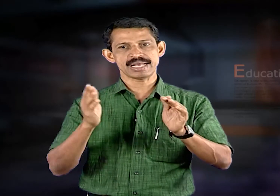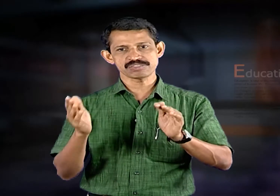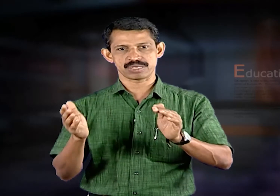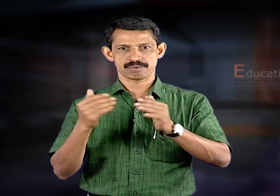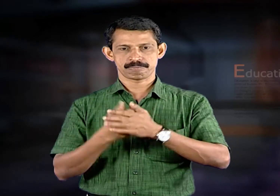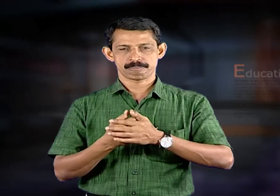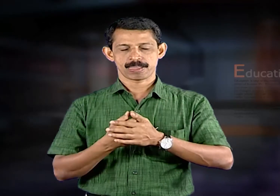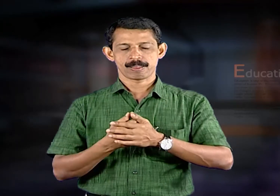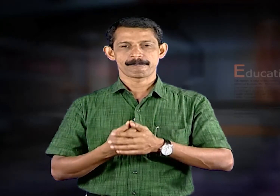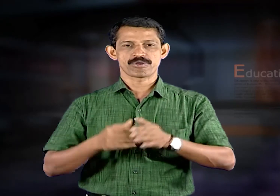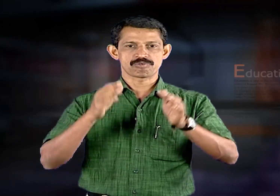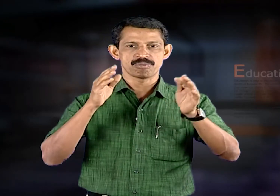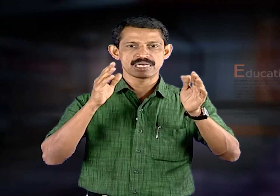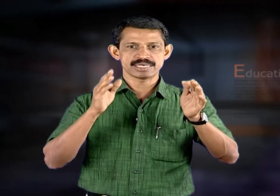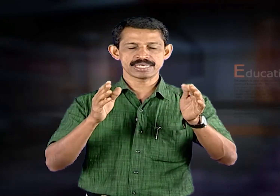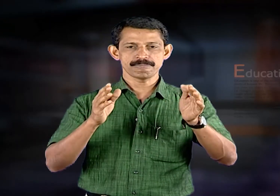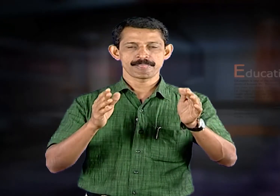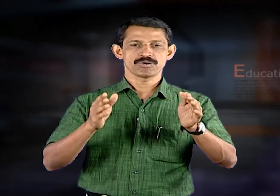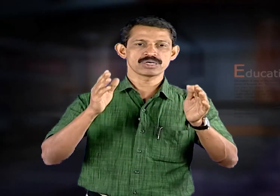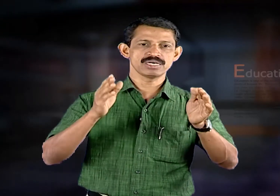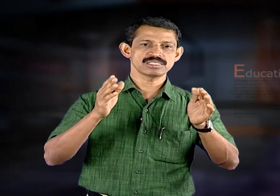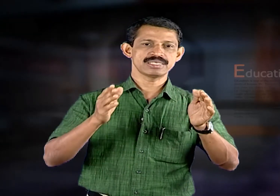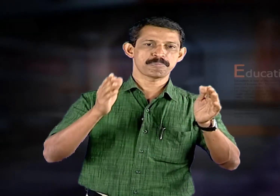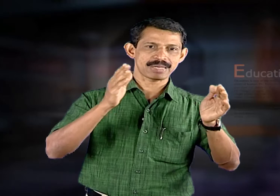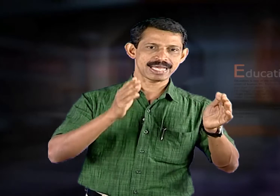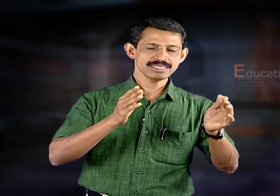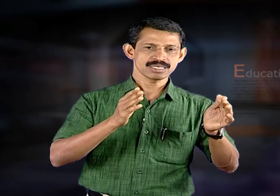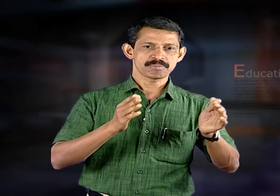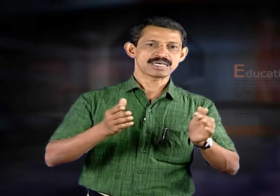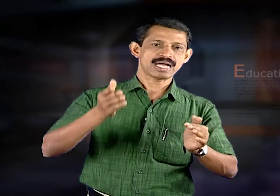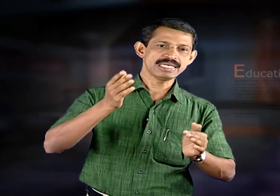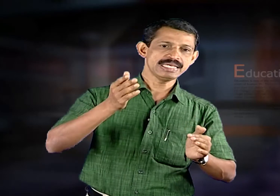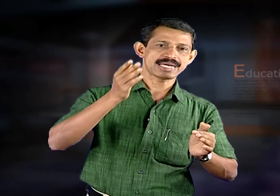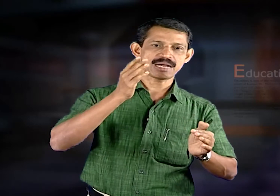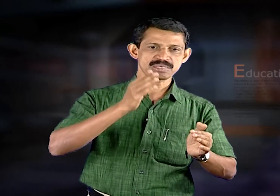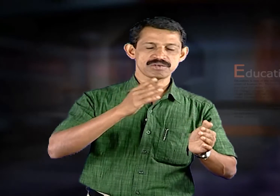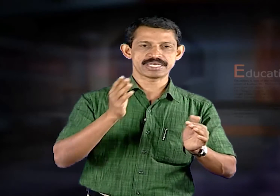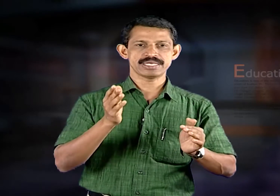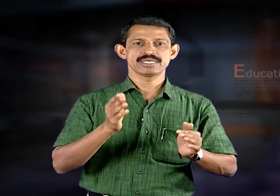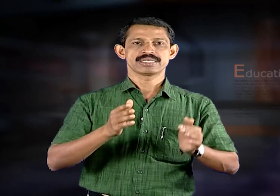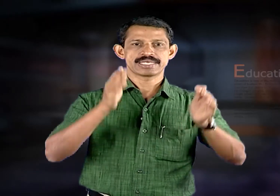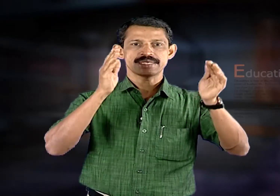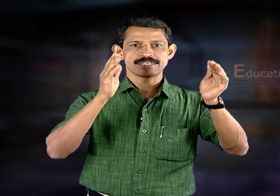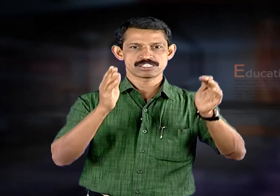well. Non-formal learning occurs in a planned but highly adaptable way in